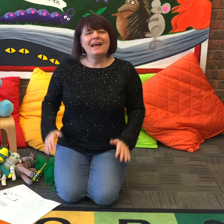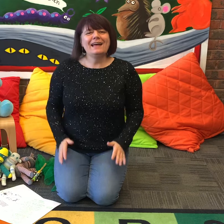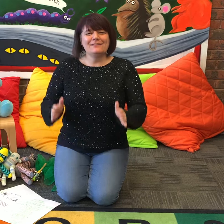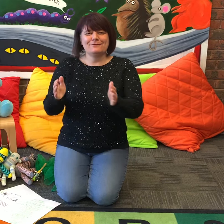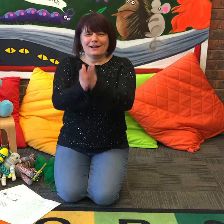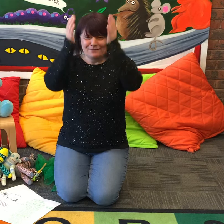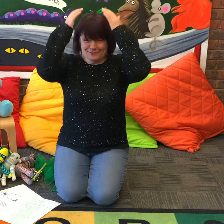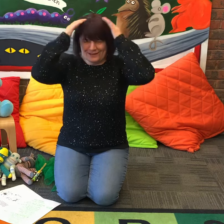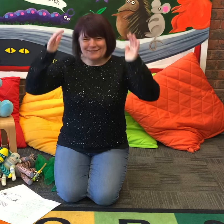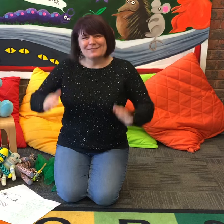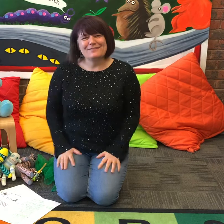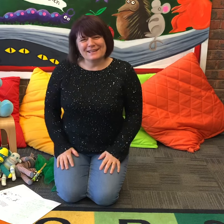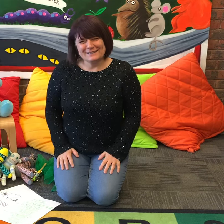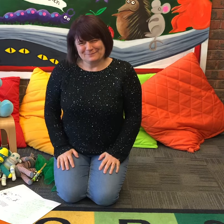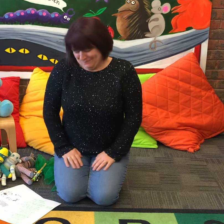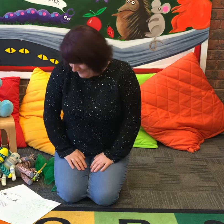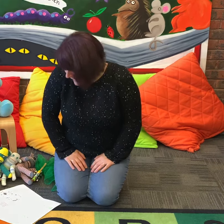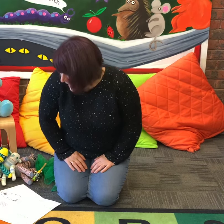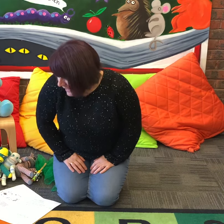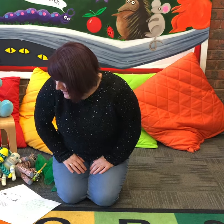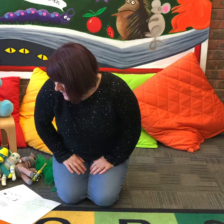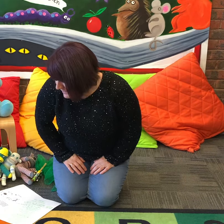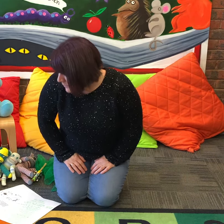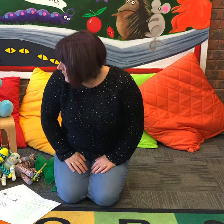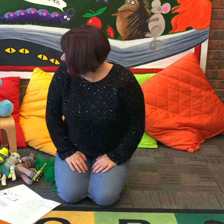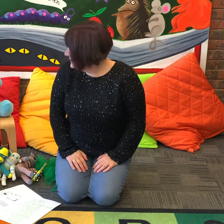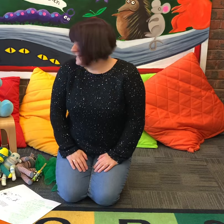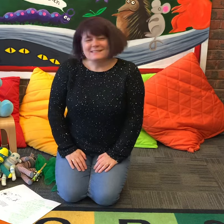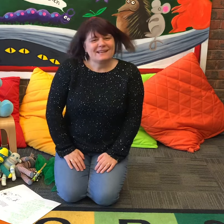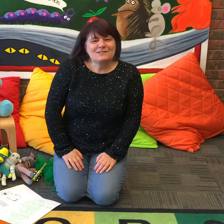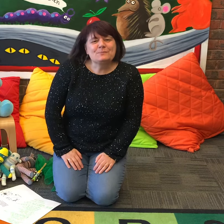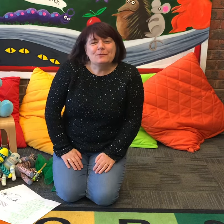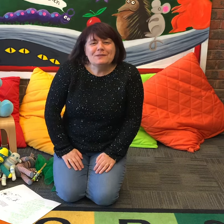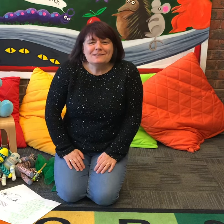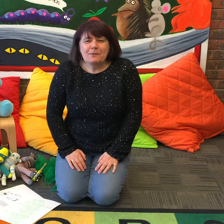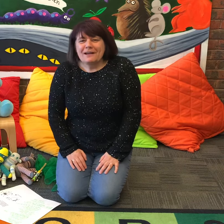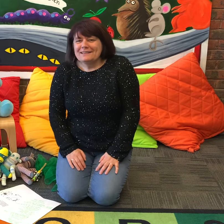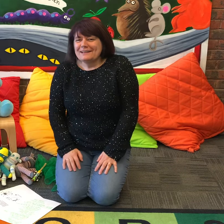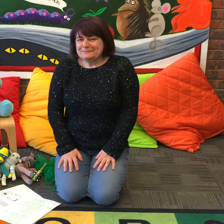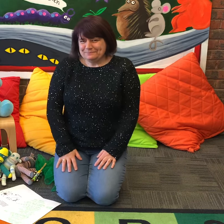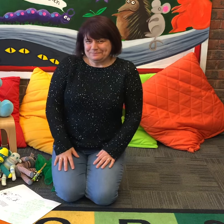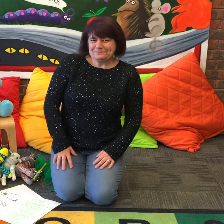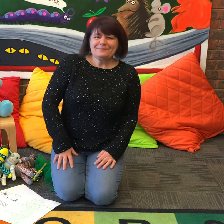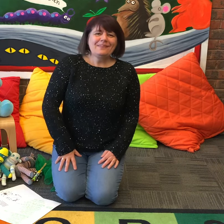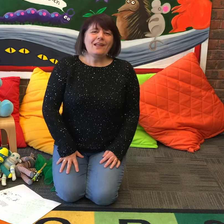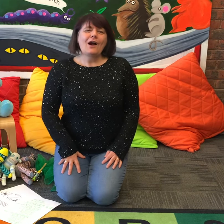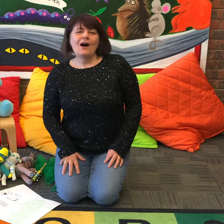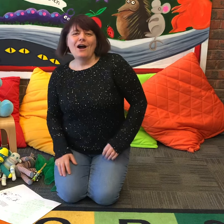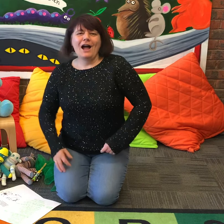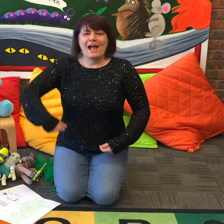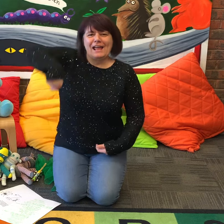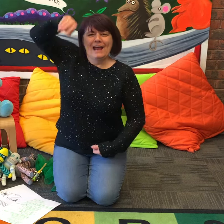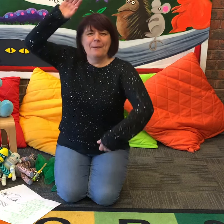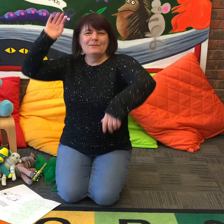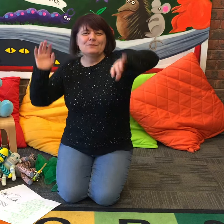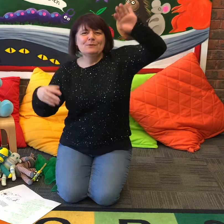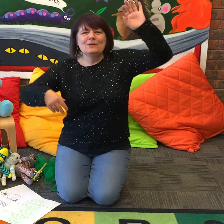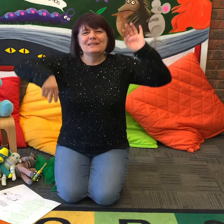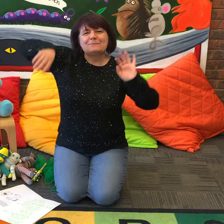1, 2, 3, 4, 5, 6, 7, 8, 9, 10, round and round the ring. Next song we're going to sing is our spooky spider. I am a spooky